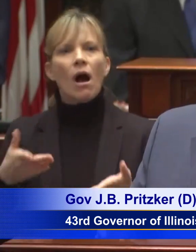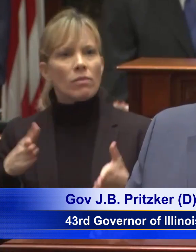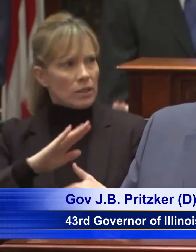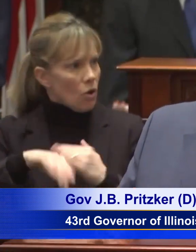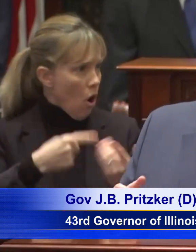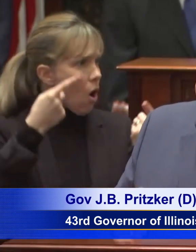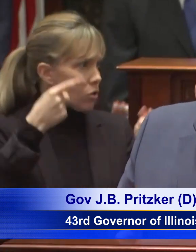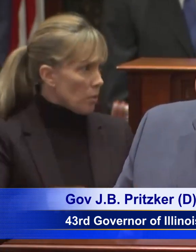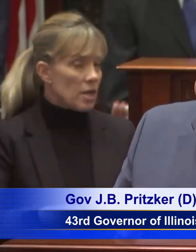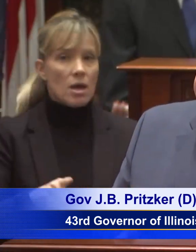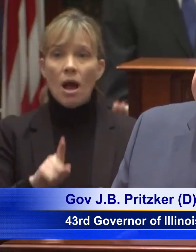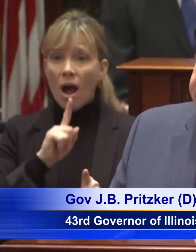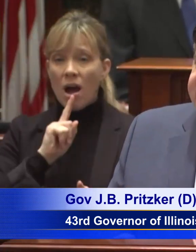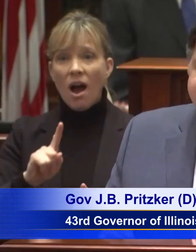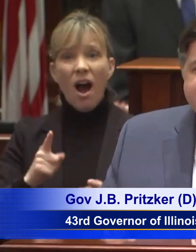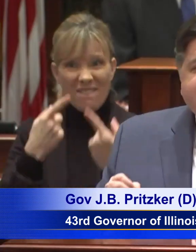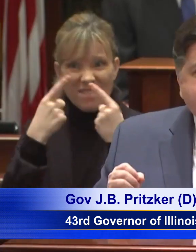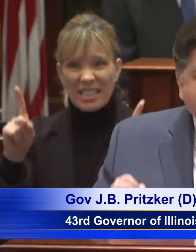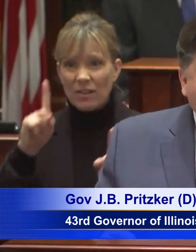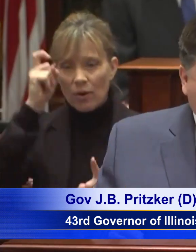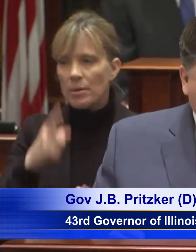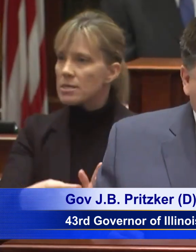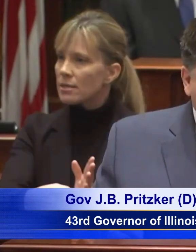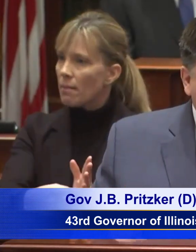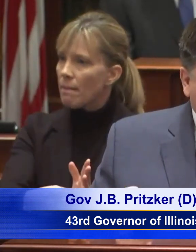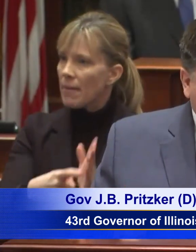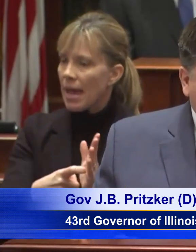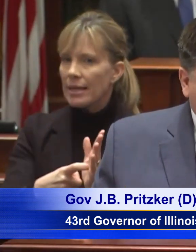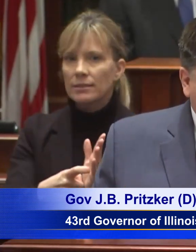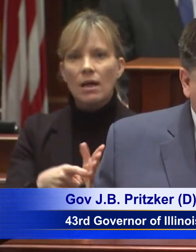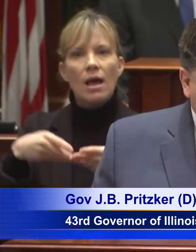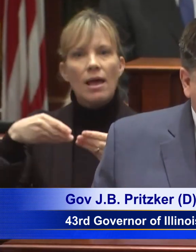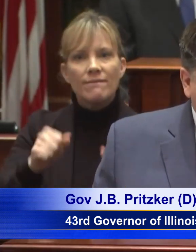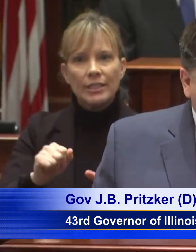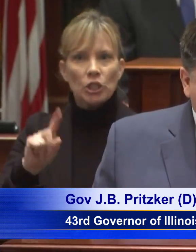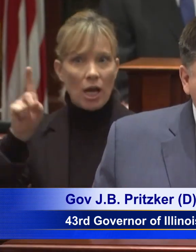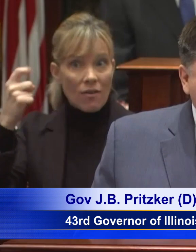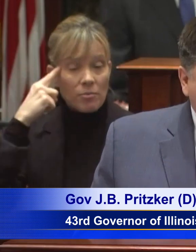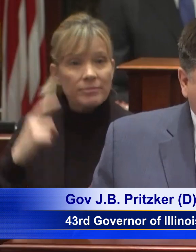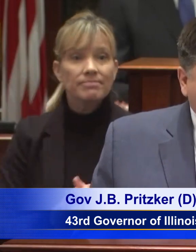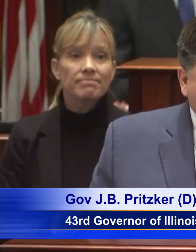all agree that effective government demands efficient government.